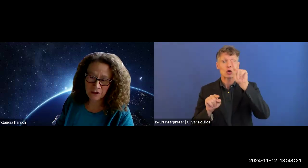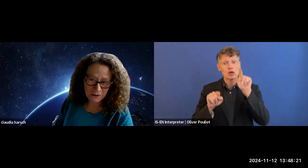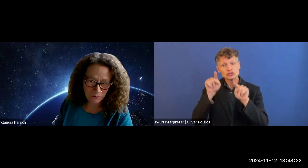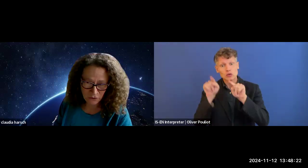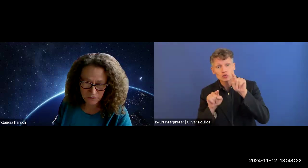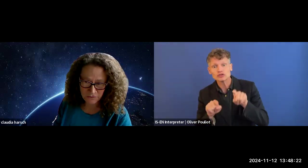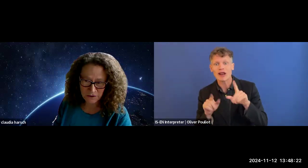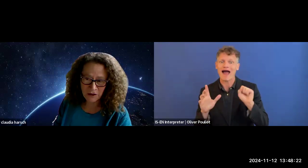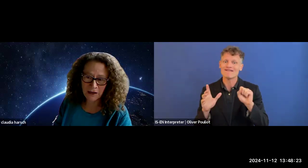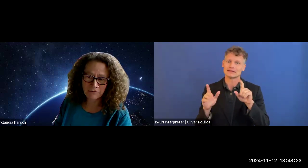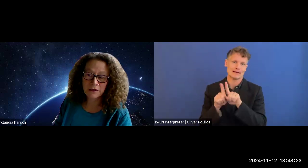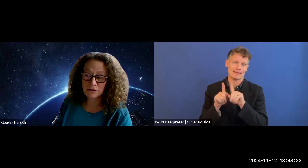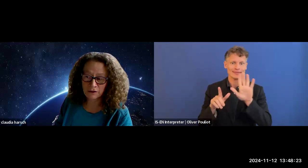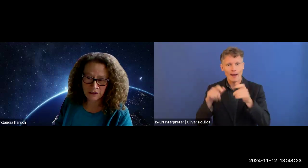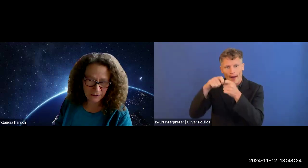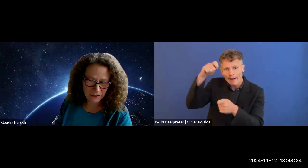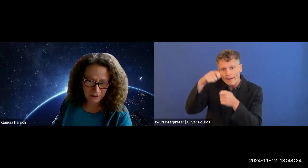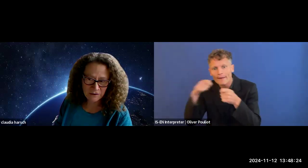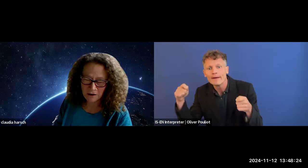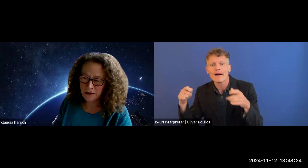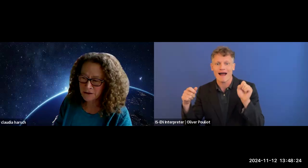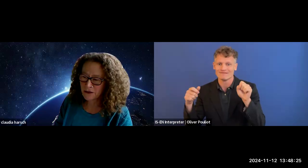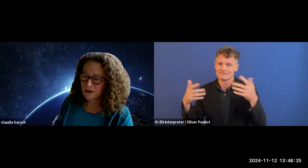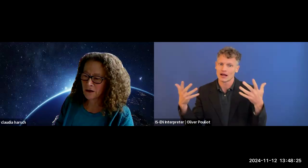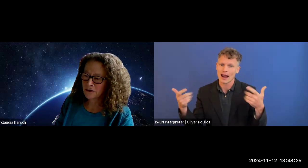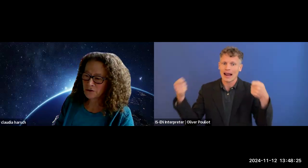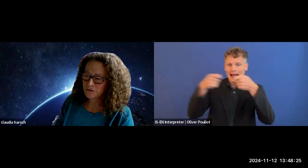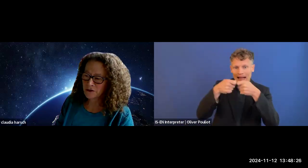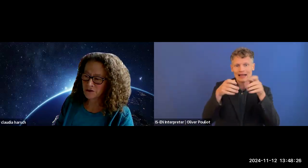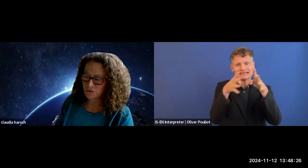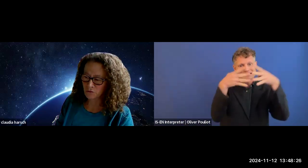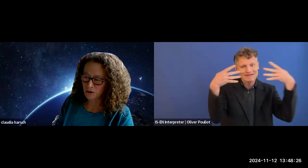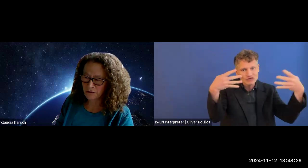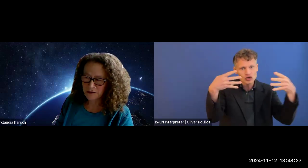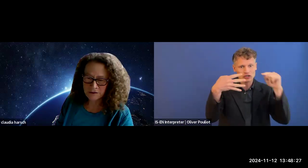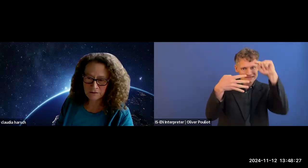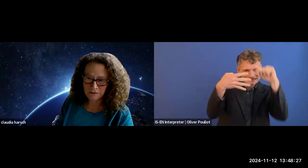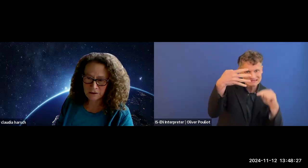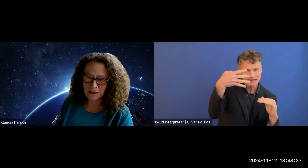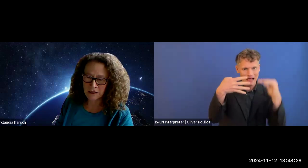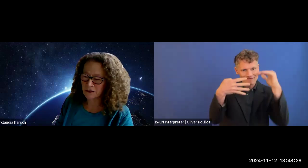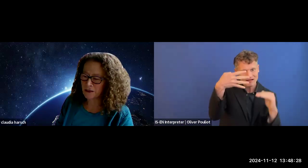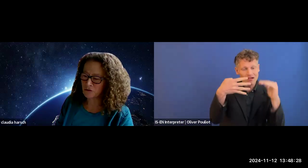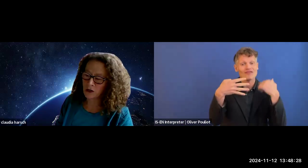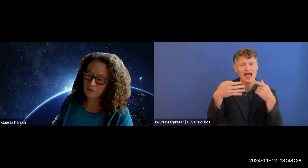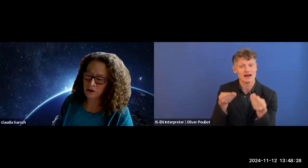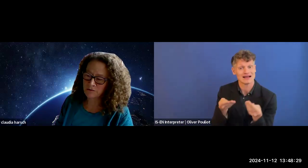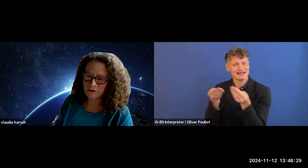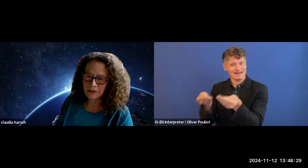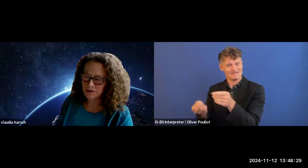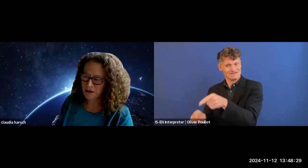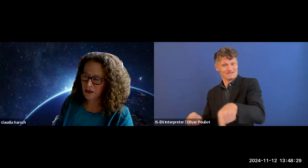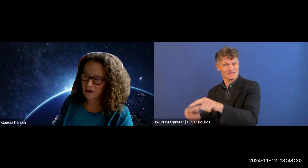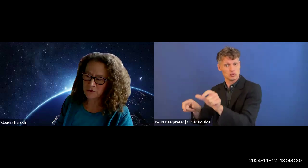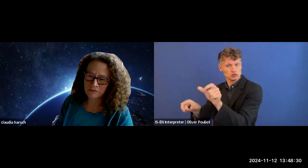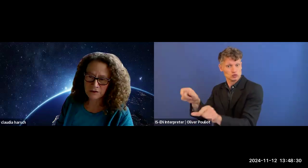have specified them in terms of CFR level that you think they target. You give these to learners, and then you have perhaps